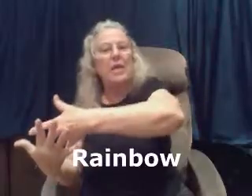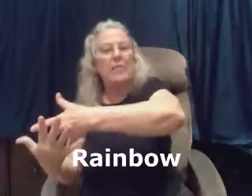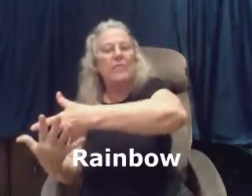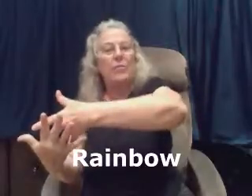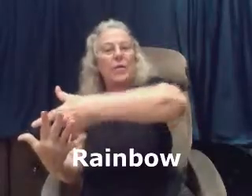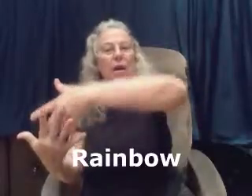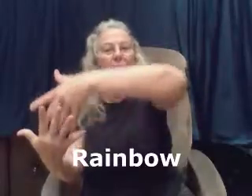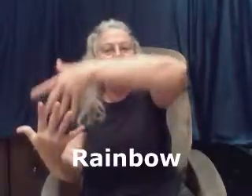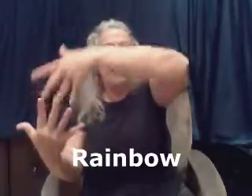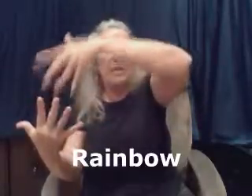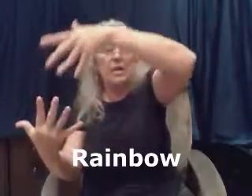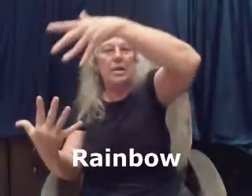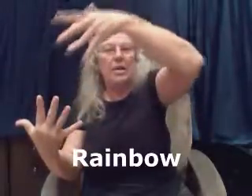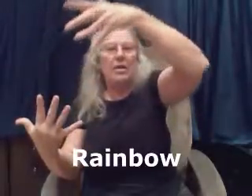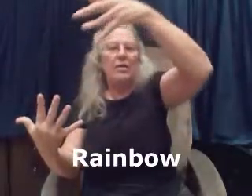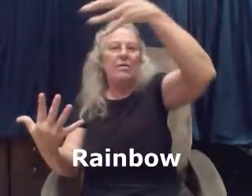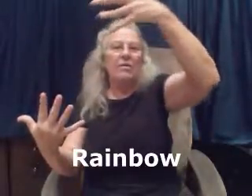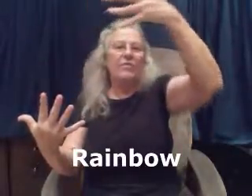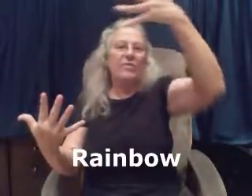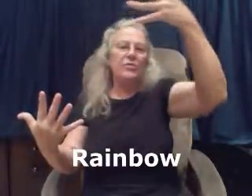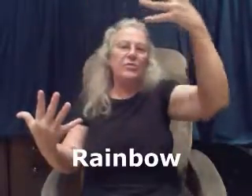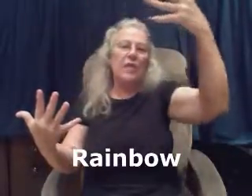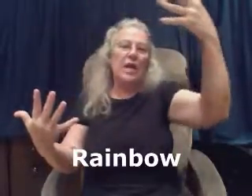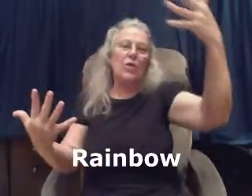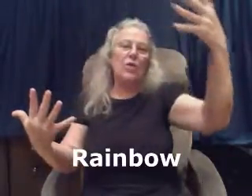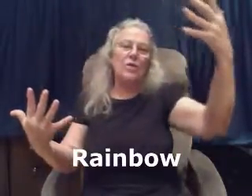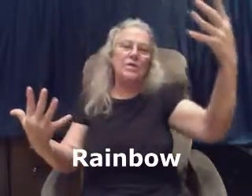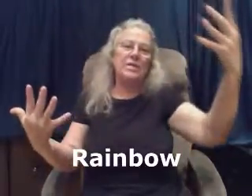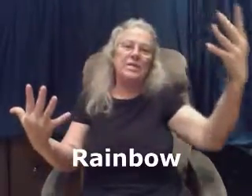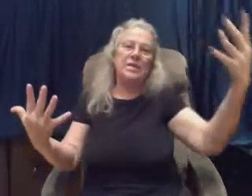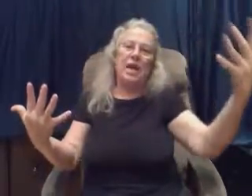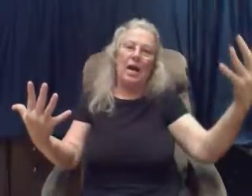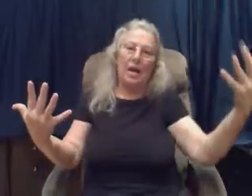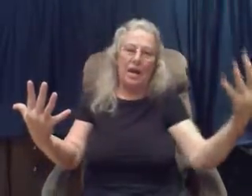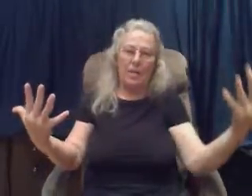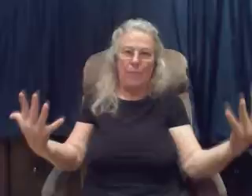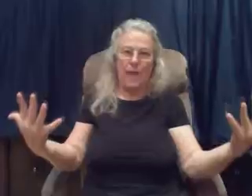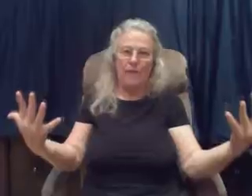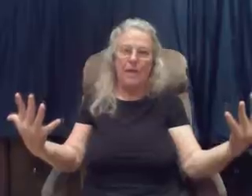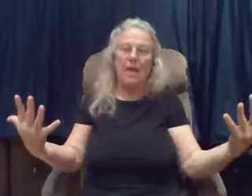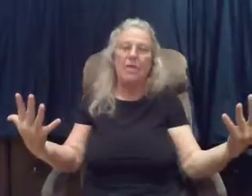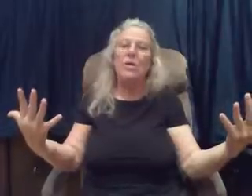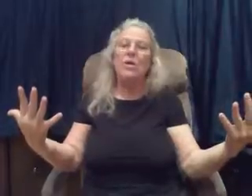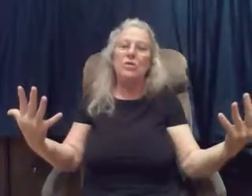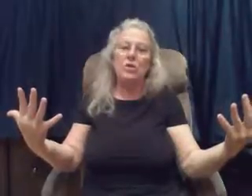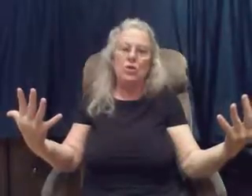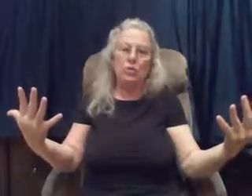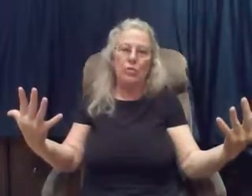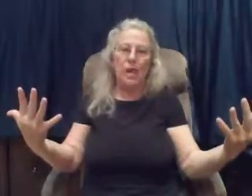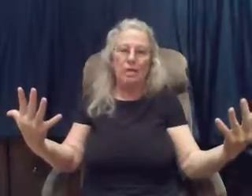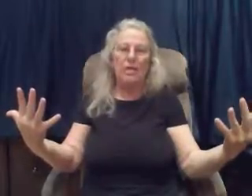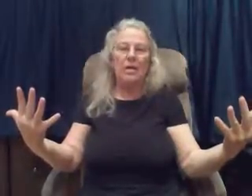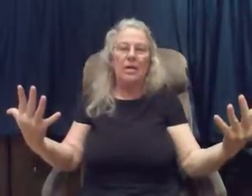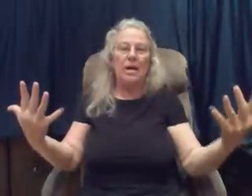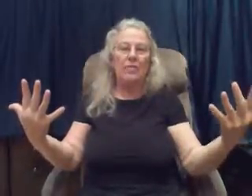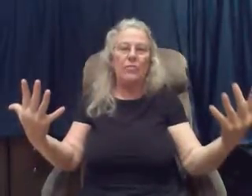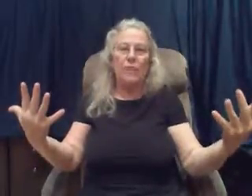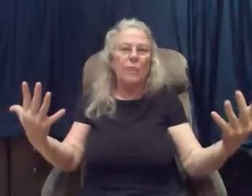coming from the non-dominant, filtering across the sky and back down to show that ribbon